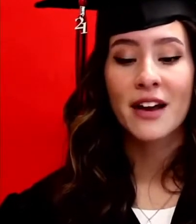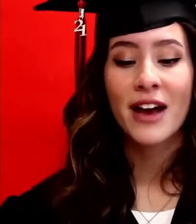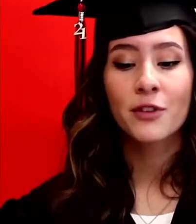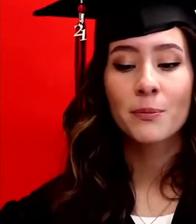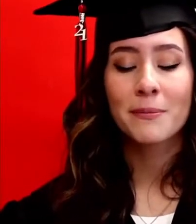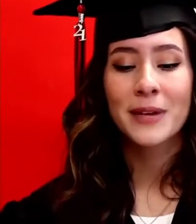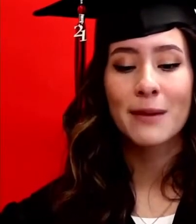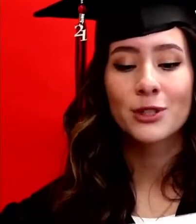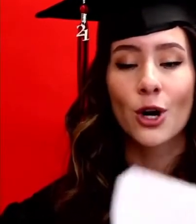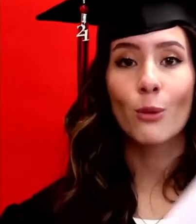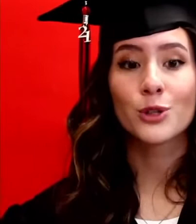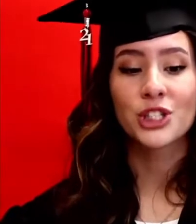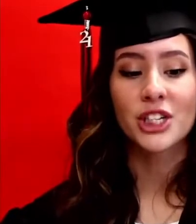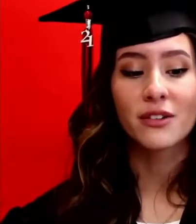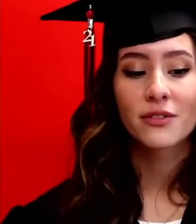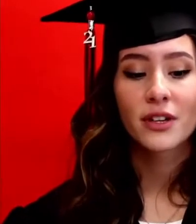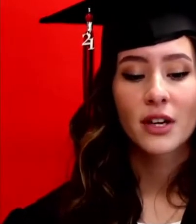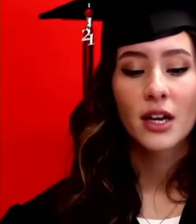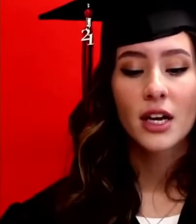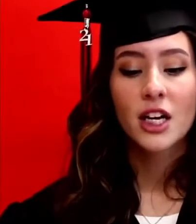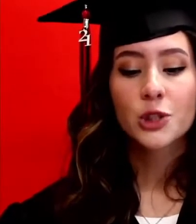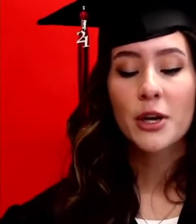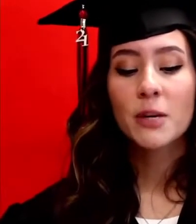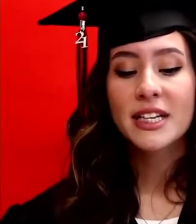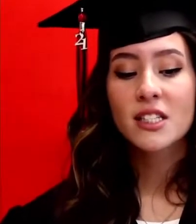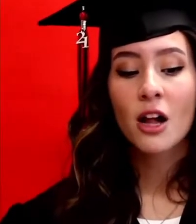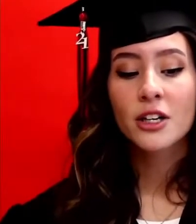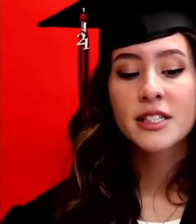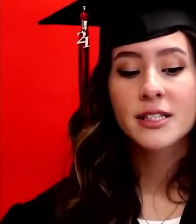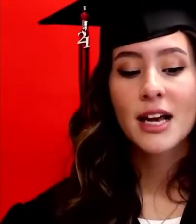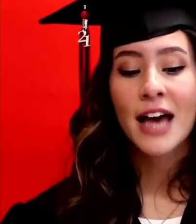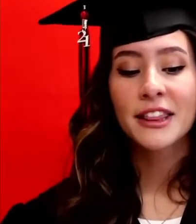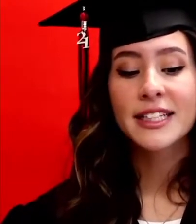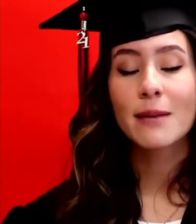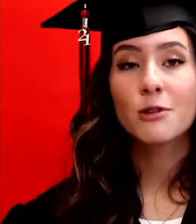more here than I have ever been able to hope to achieve. Surrounded by